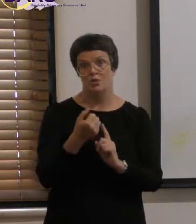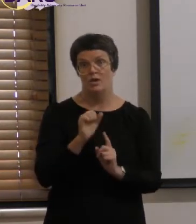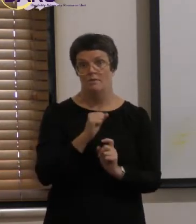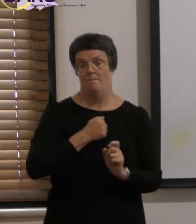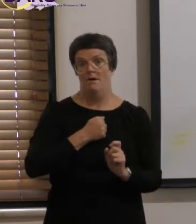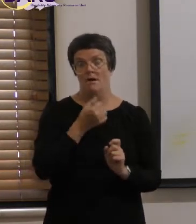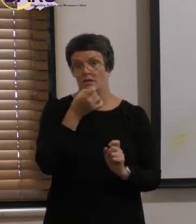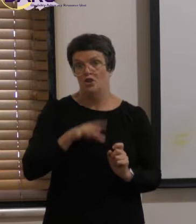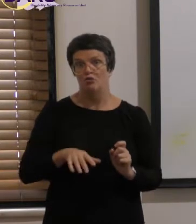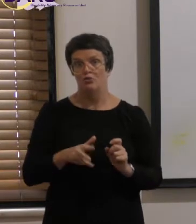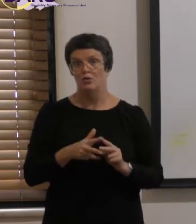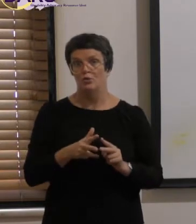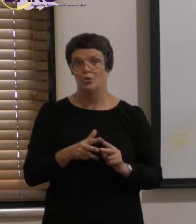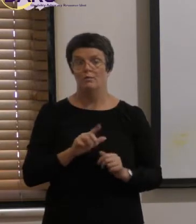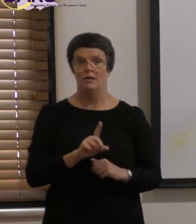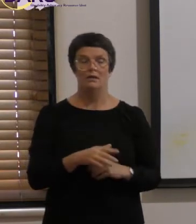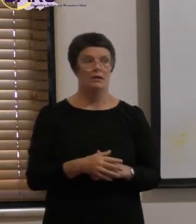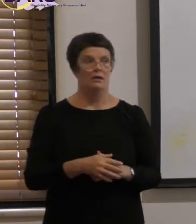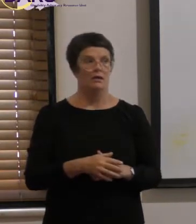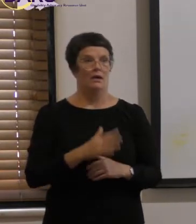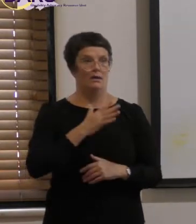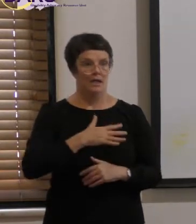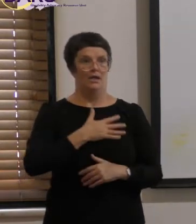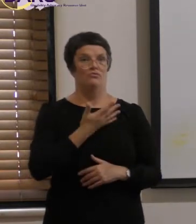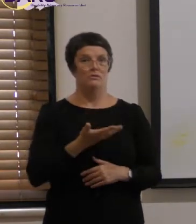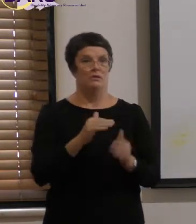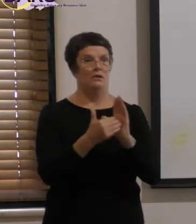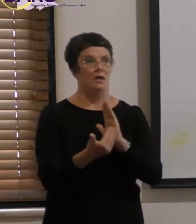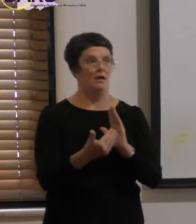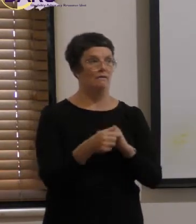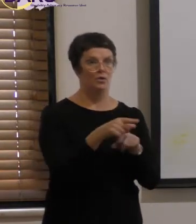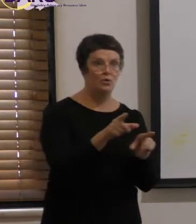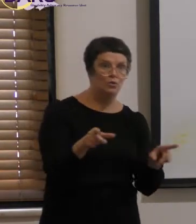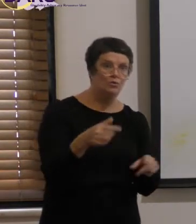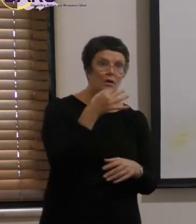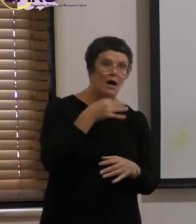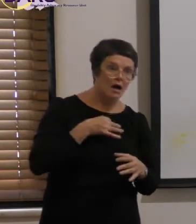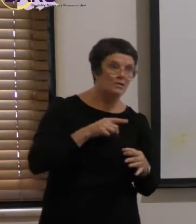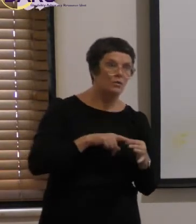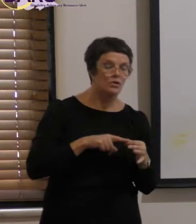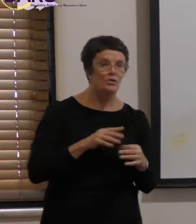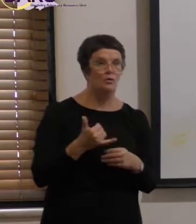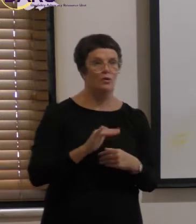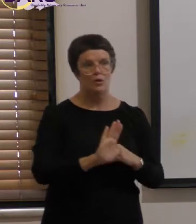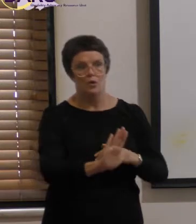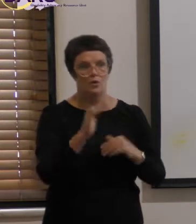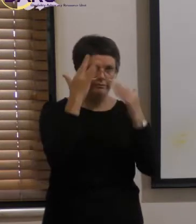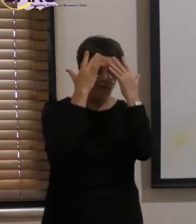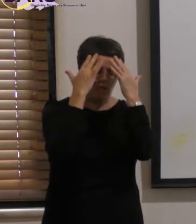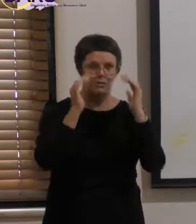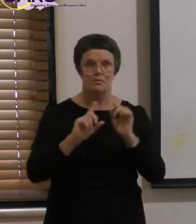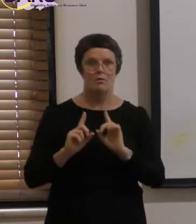there's still just, I'm interested to hear from you now as to questions and what you think is the way forward.